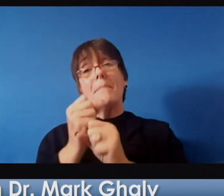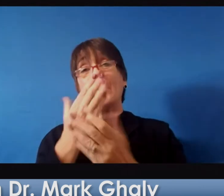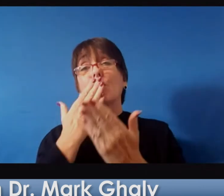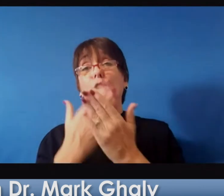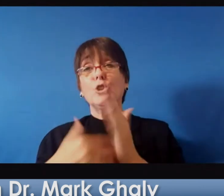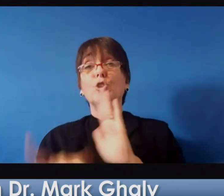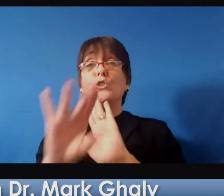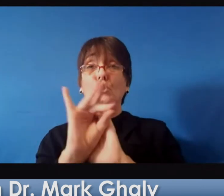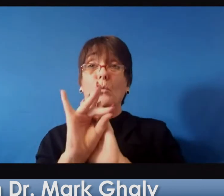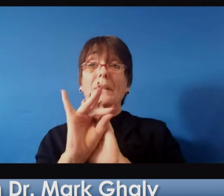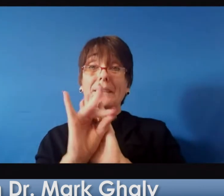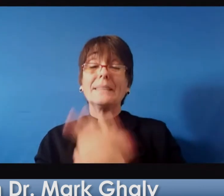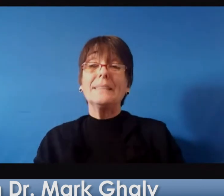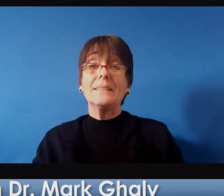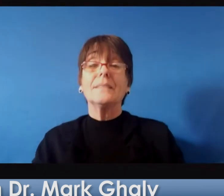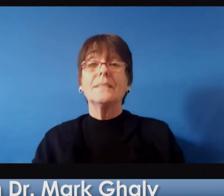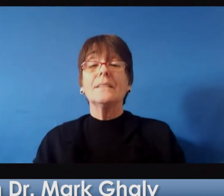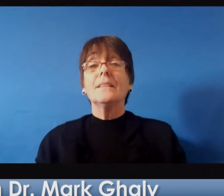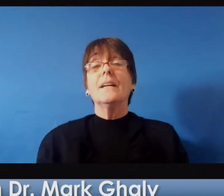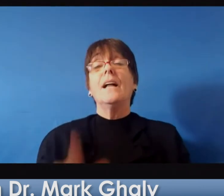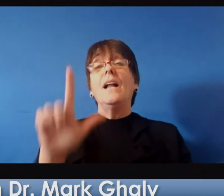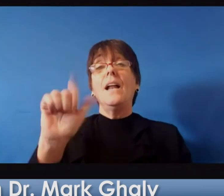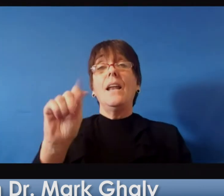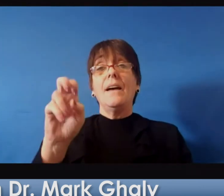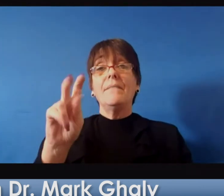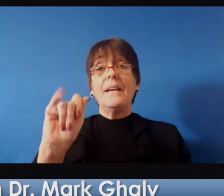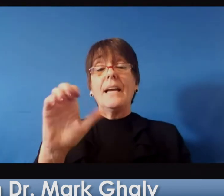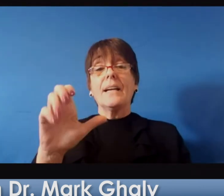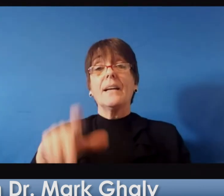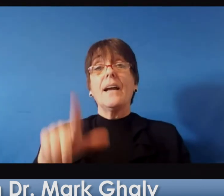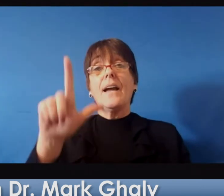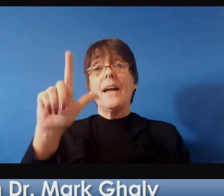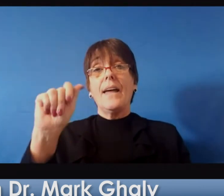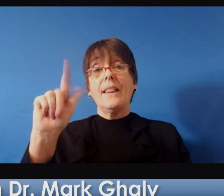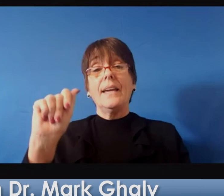way. Brody Levesque, LA Blade.